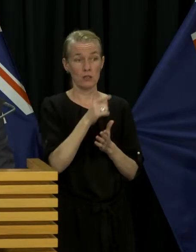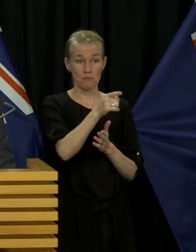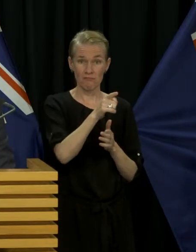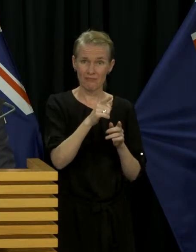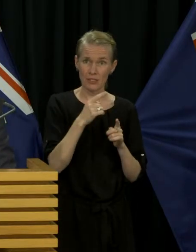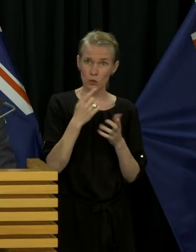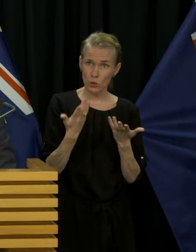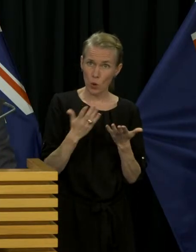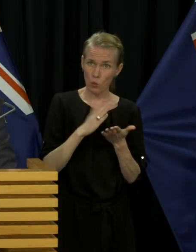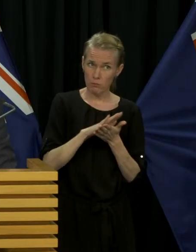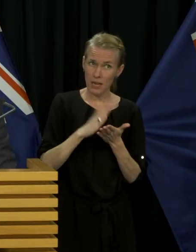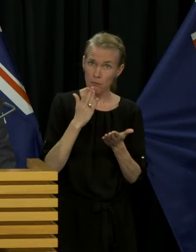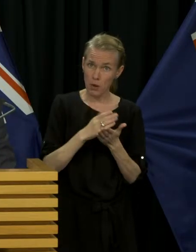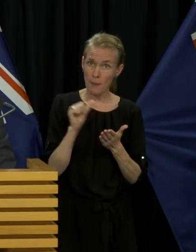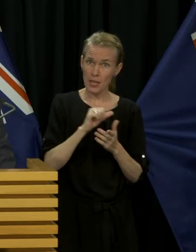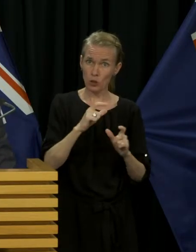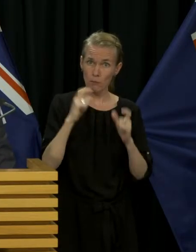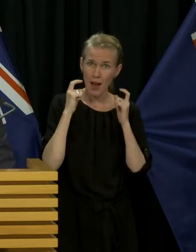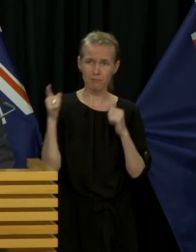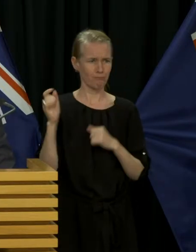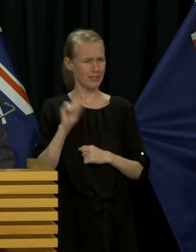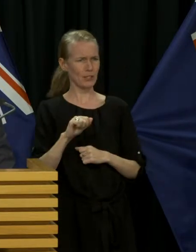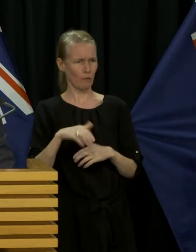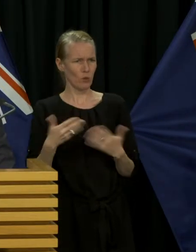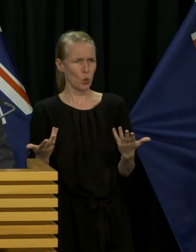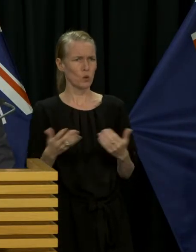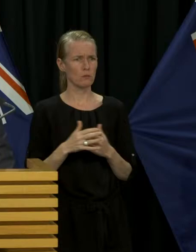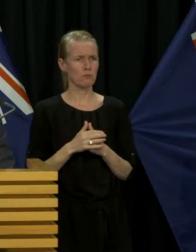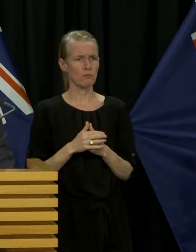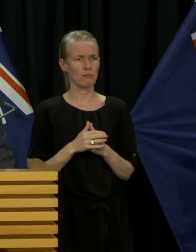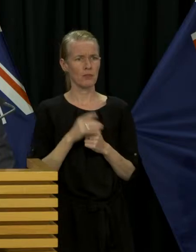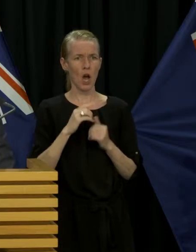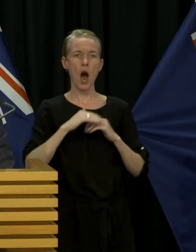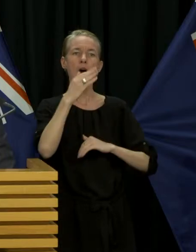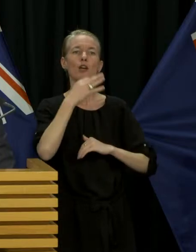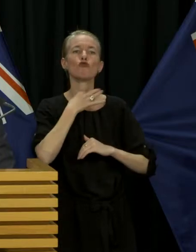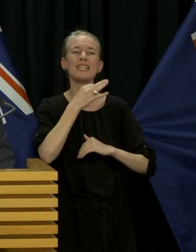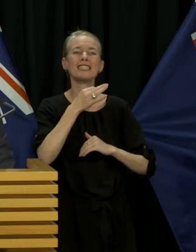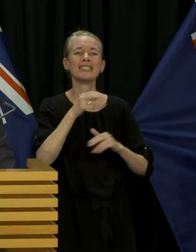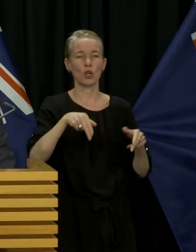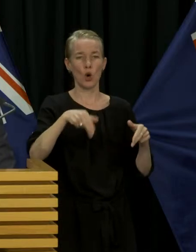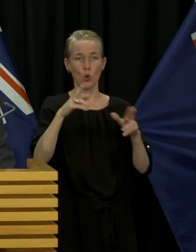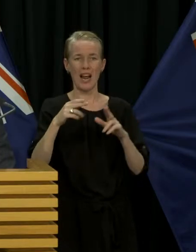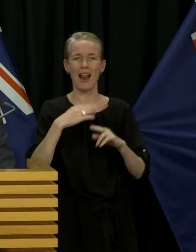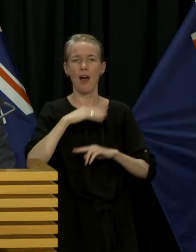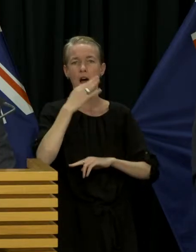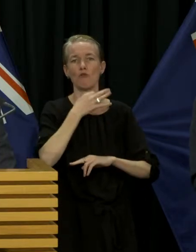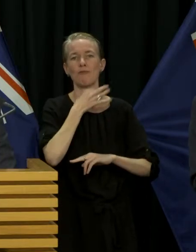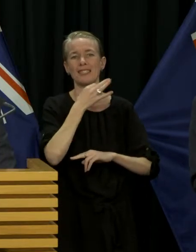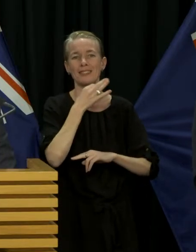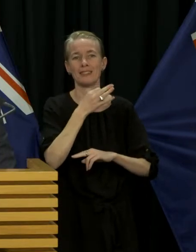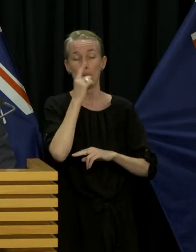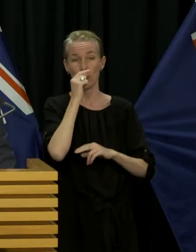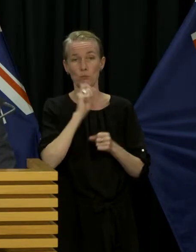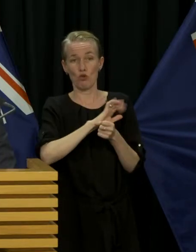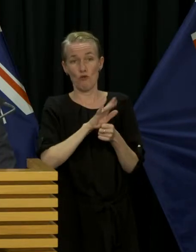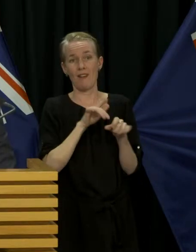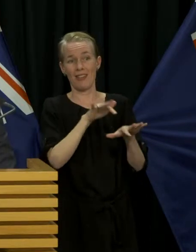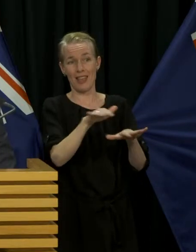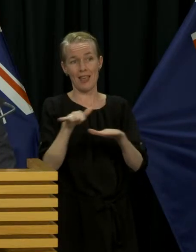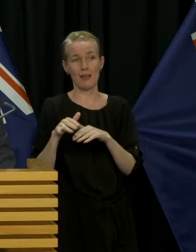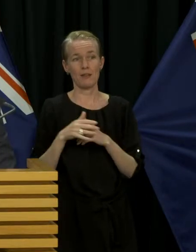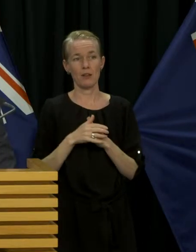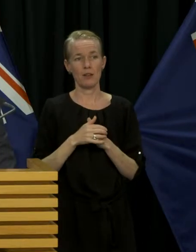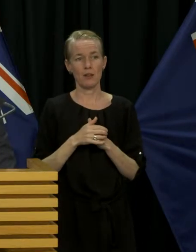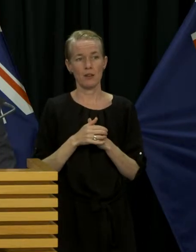circumstances that they are in. So just back to the College of GPs, the 50% of GPs having people say no, they